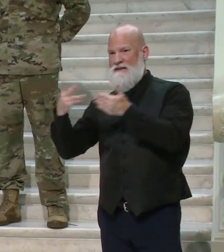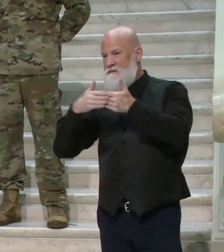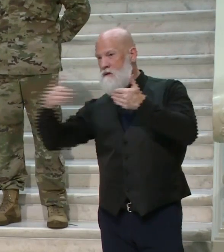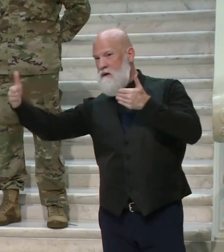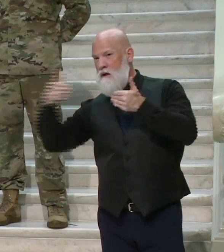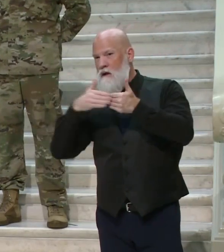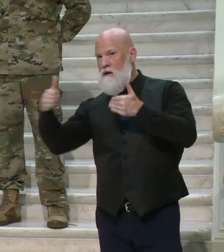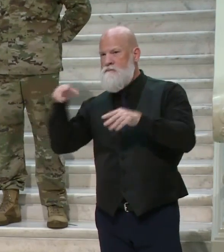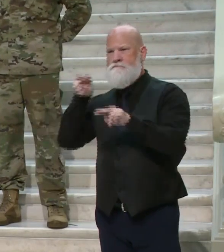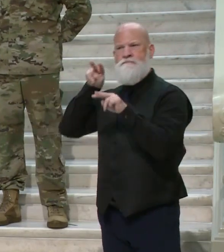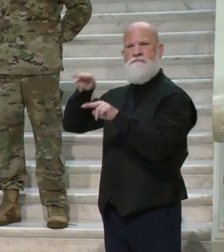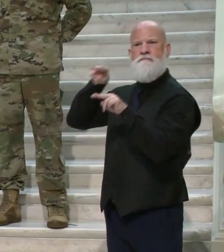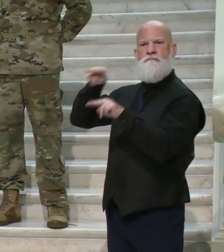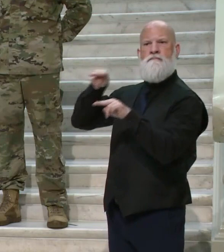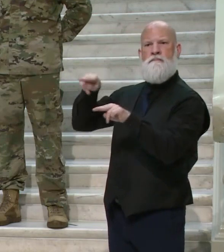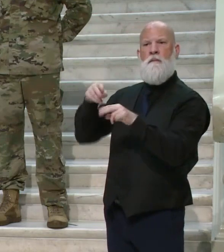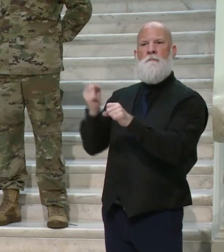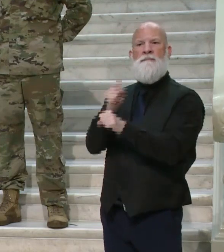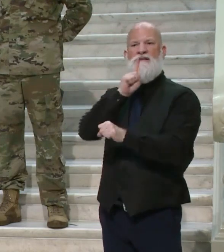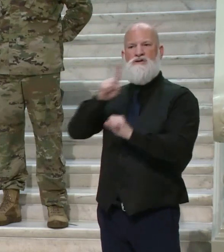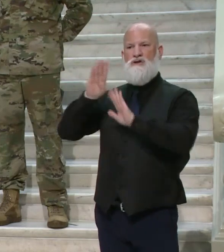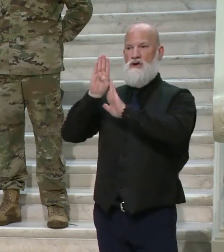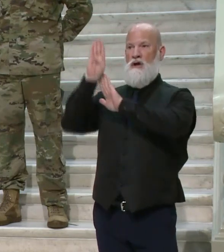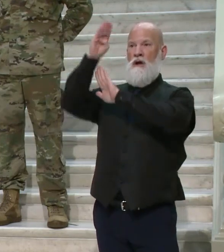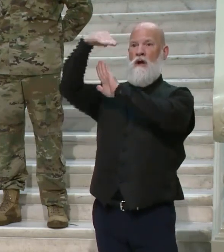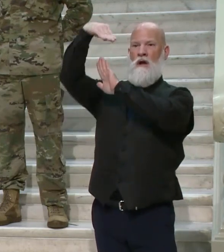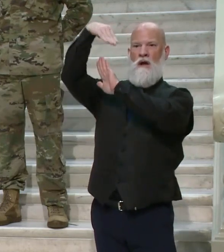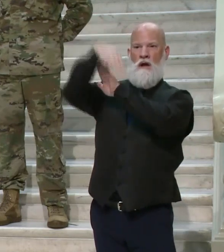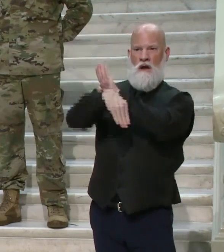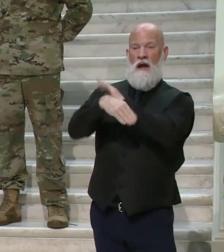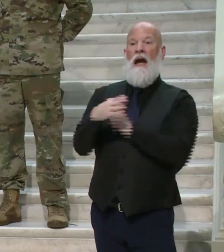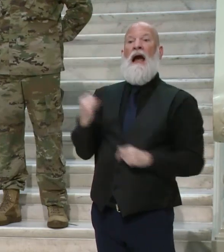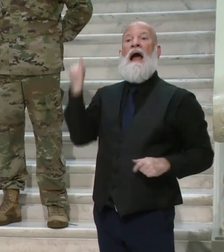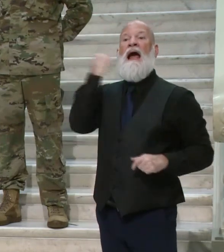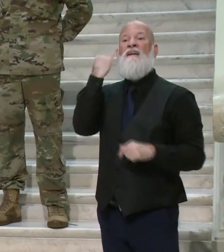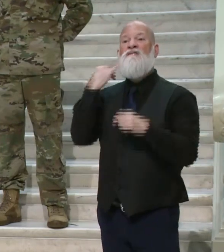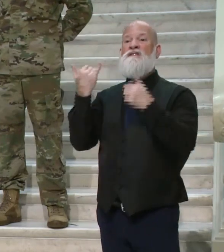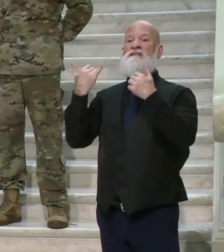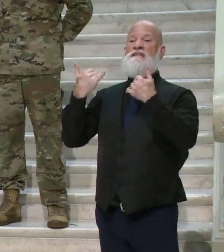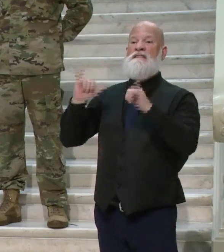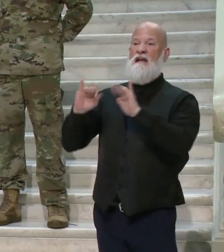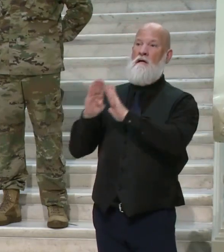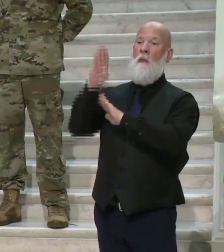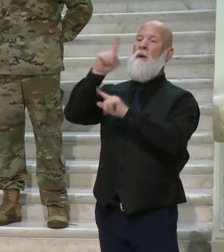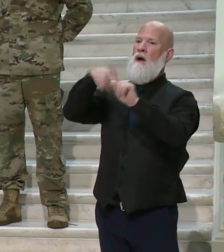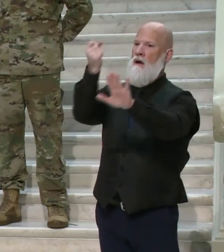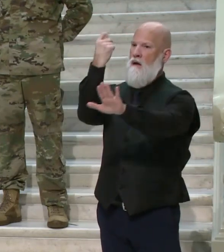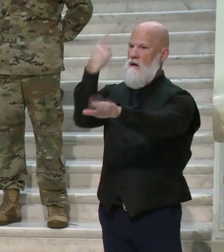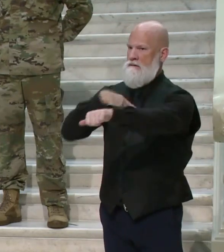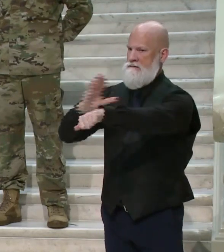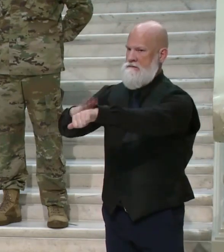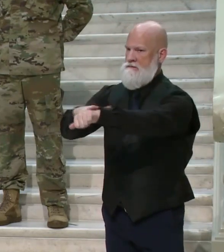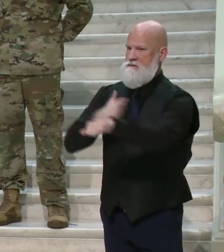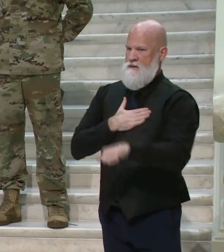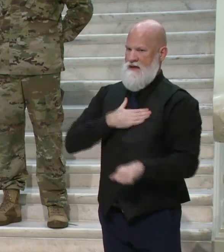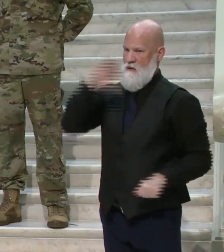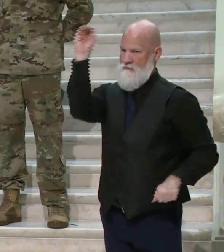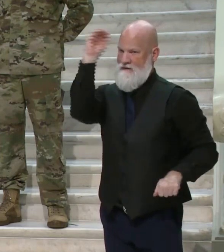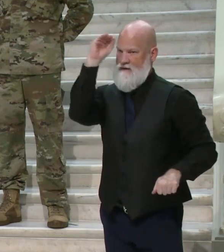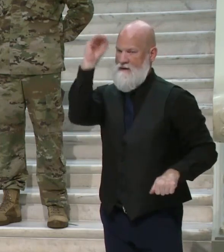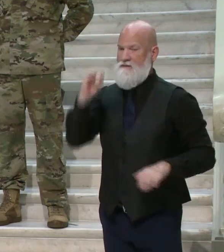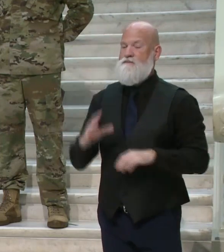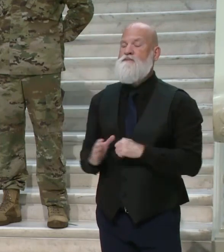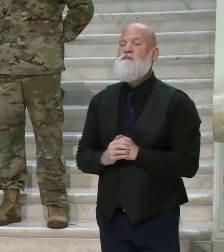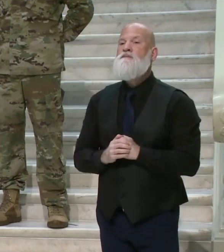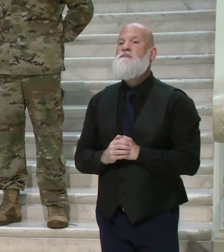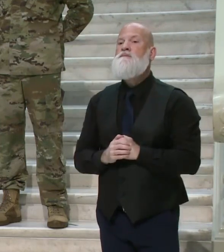movement. Because if there's still, just in my opinion, not having her